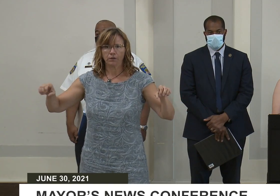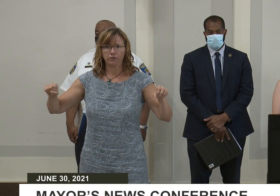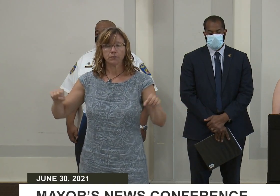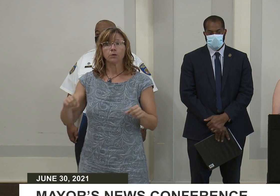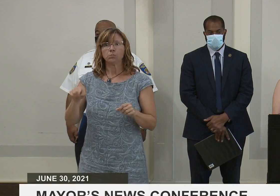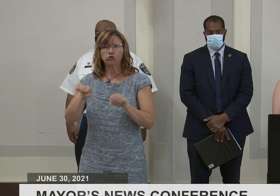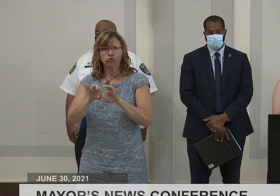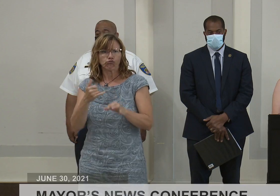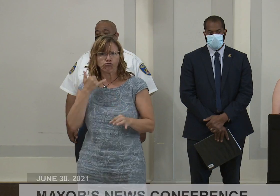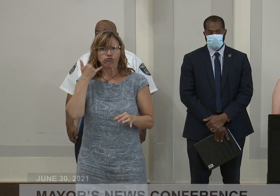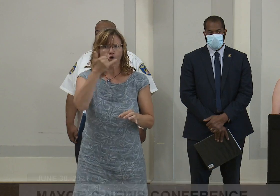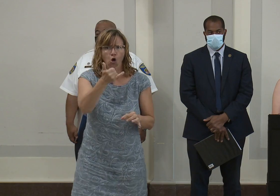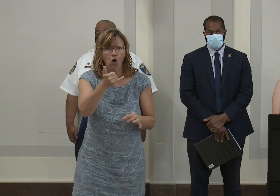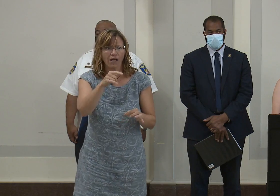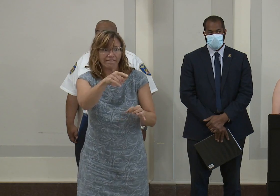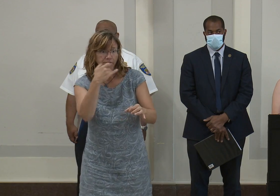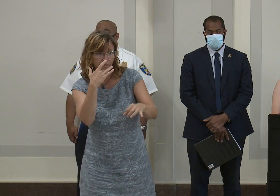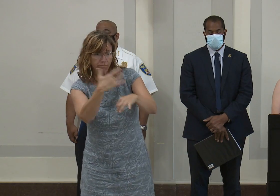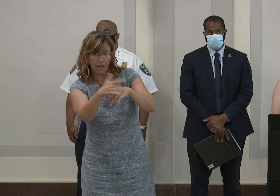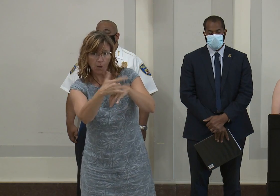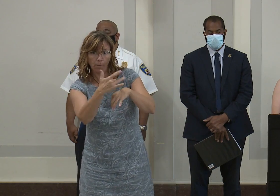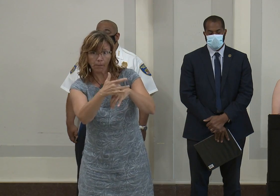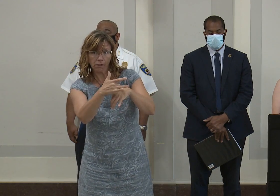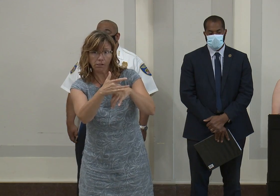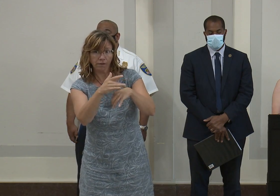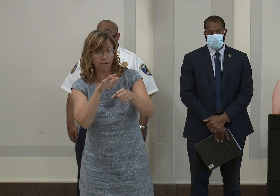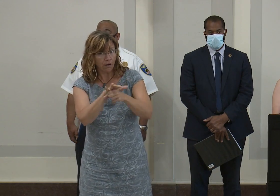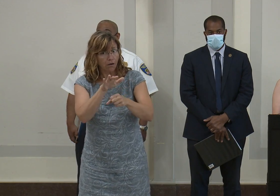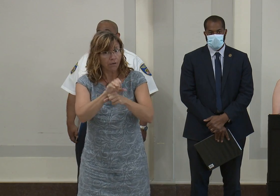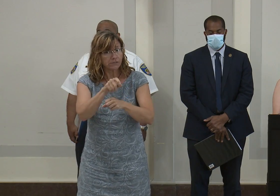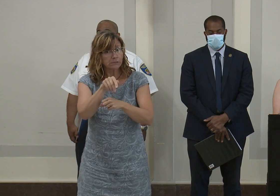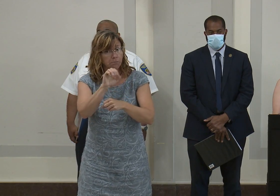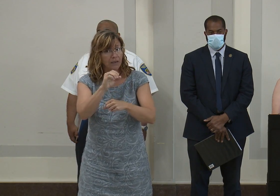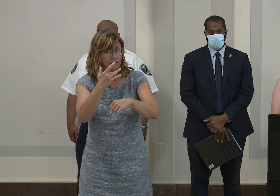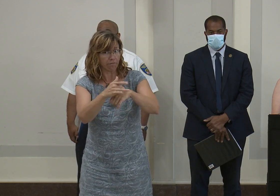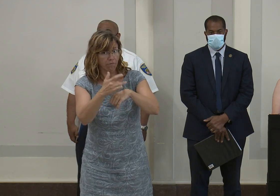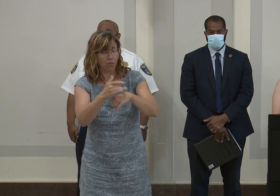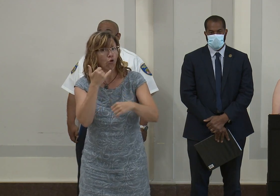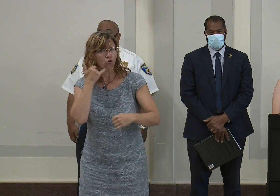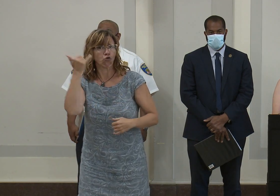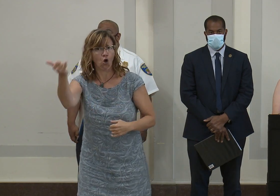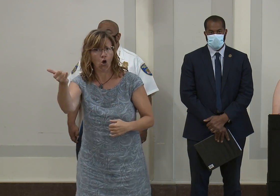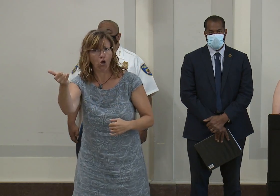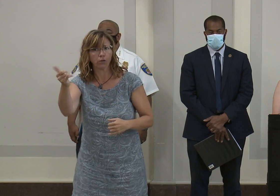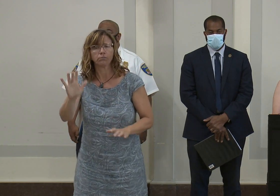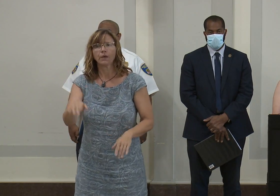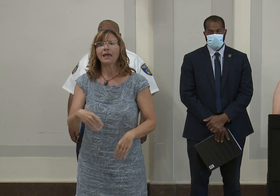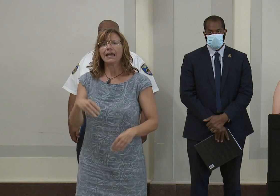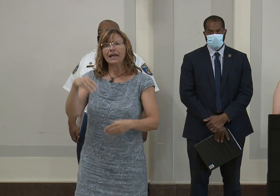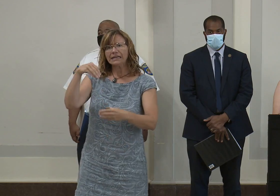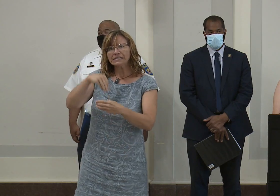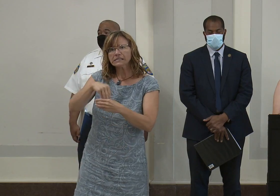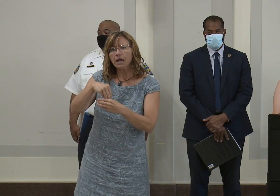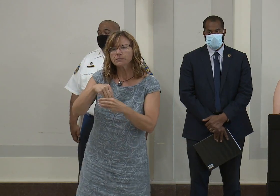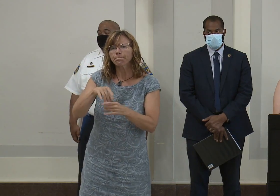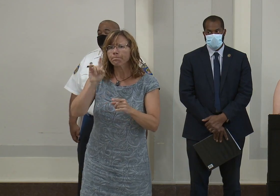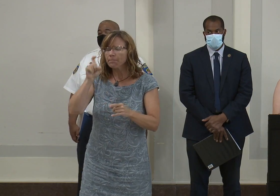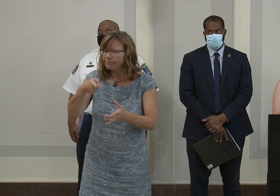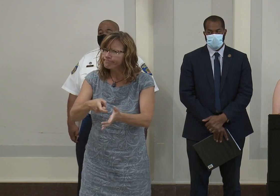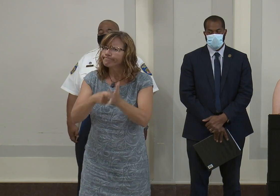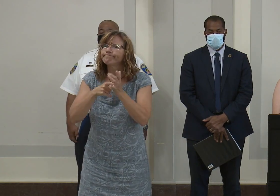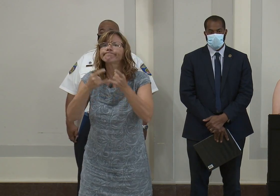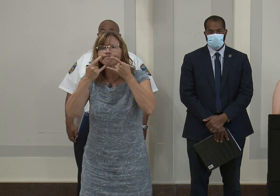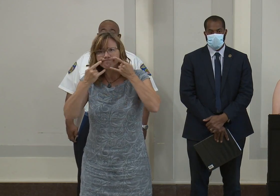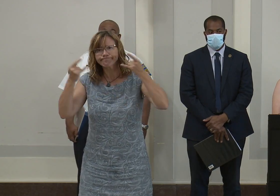a cooling center must wear a mask and maintain social distancing. Though temperatures are forecasted to not remain at the Code